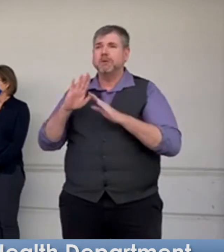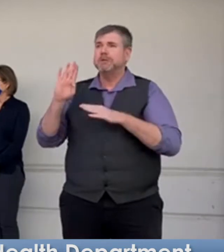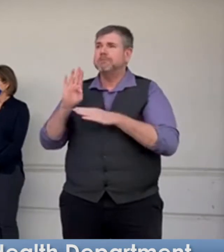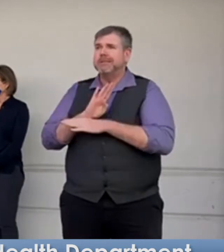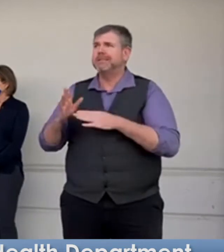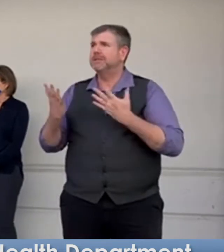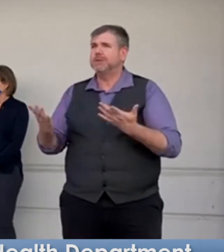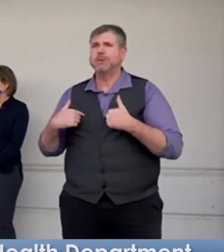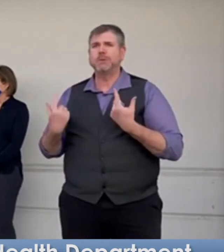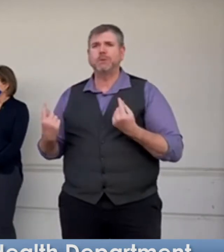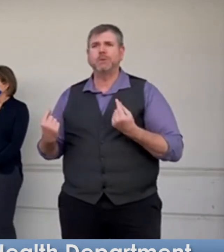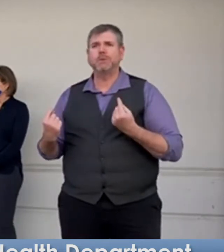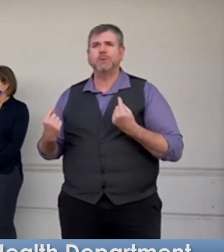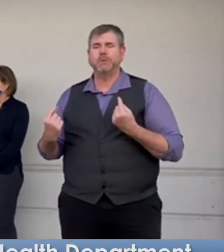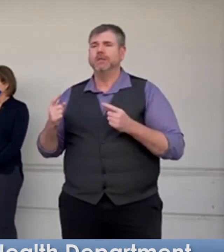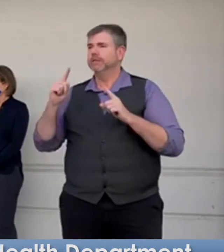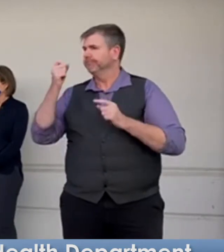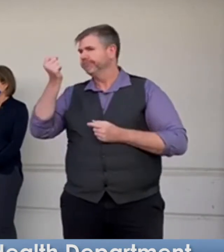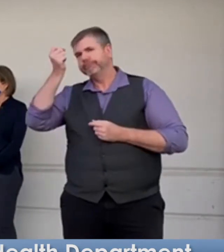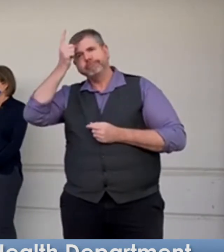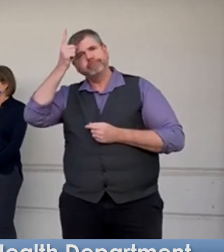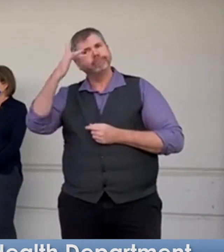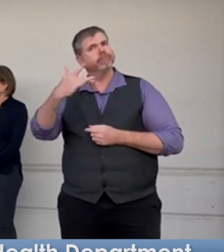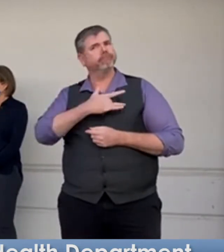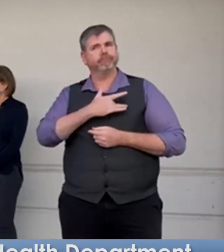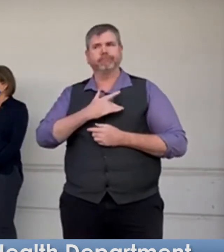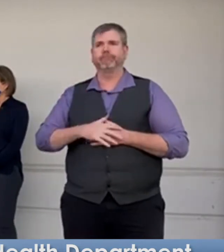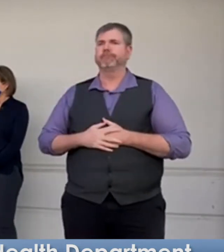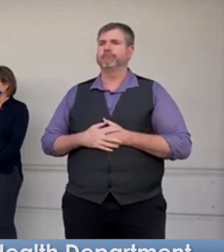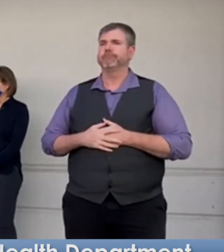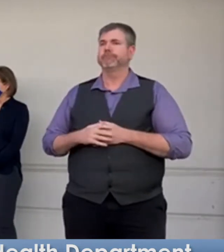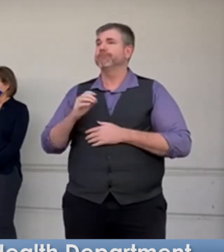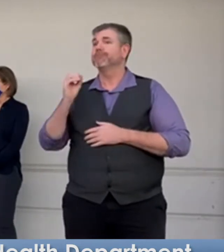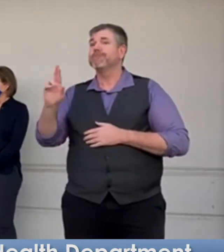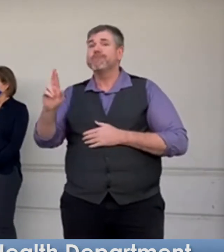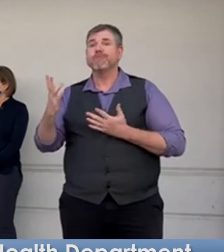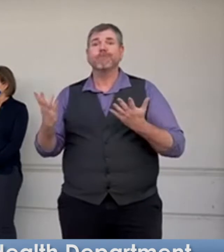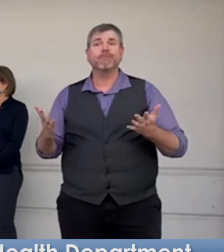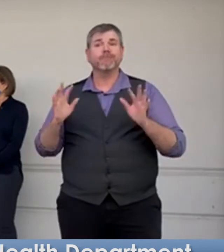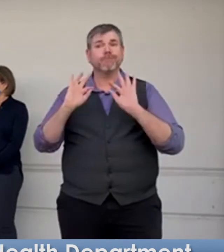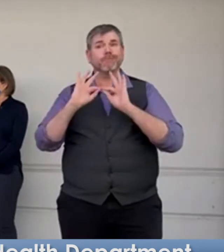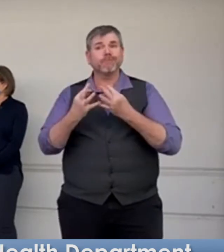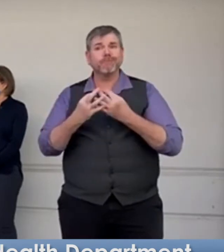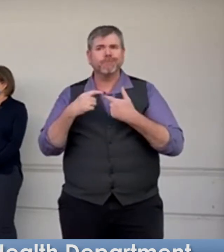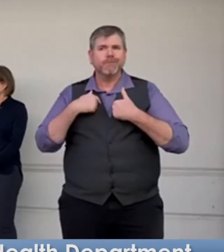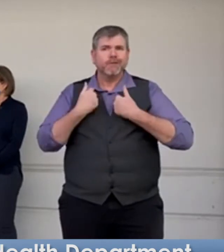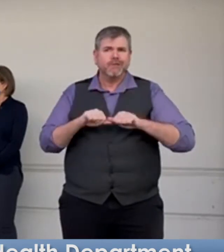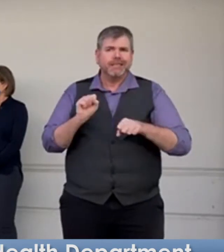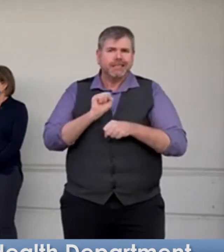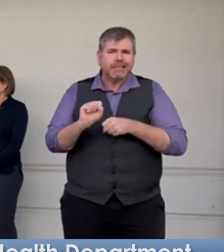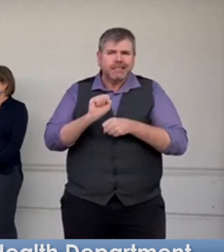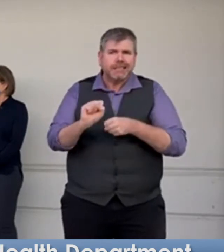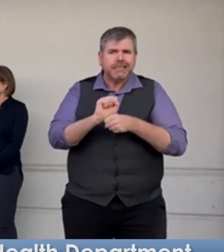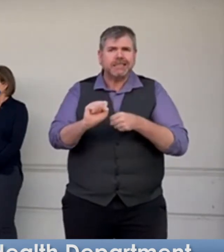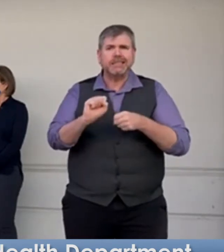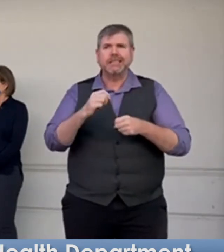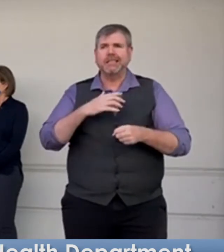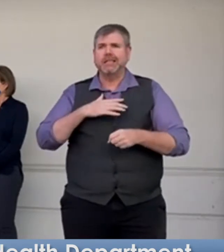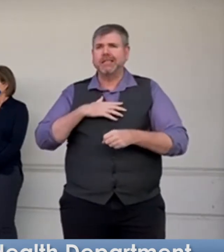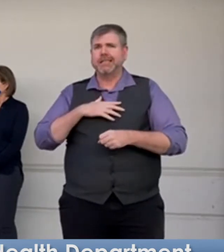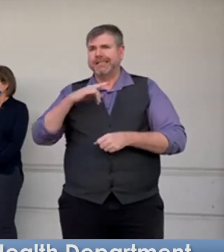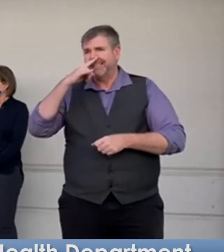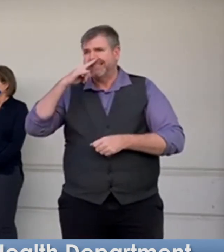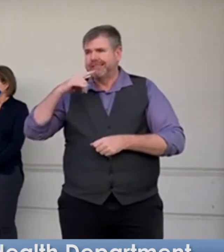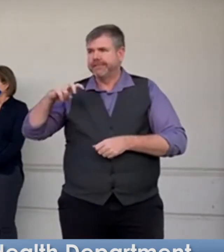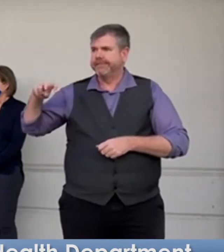family that has your children still doing their homework next to you while you're trying to work, this is stressful.